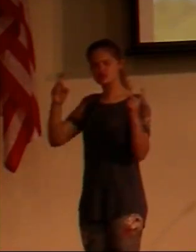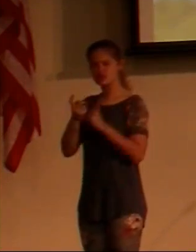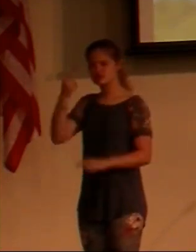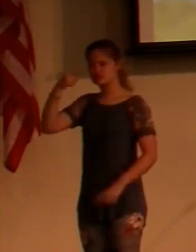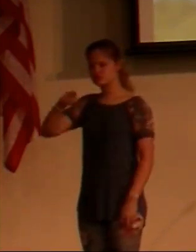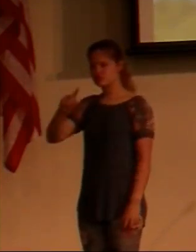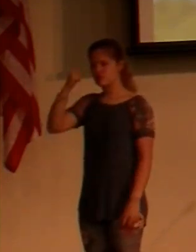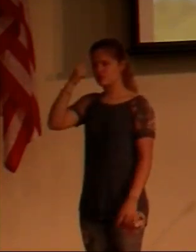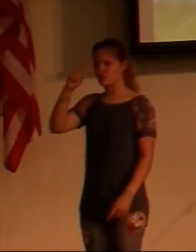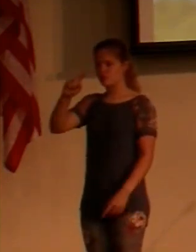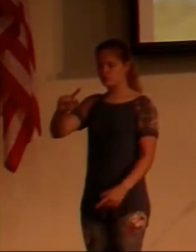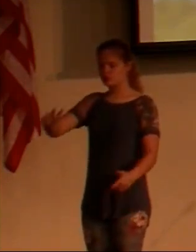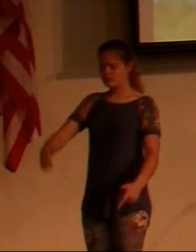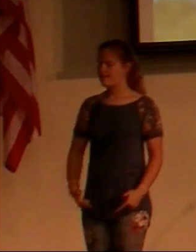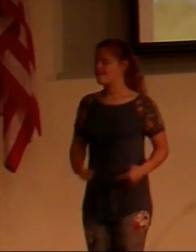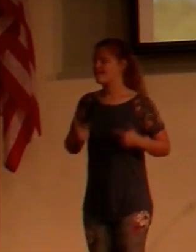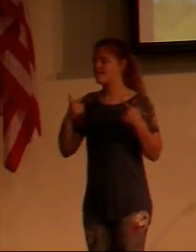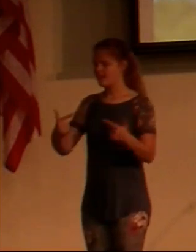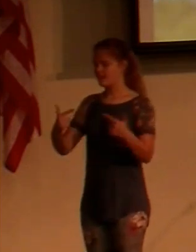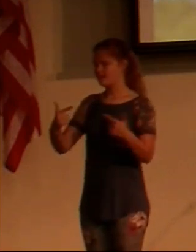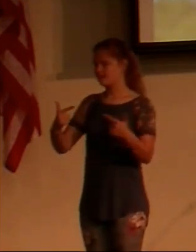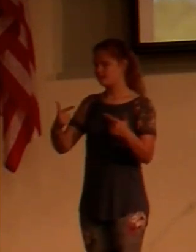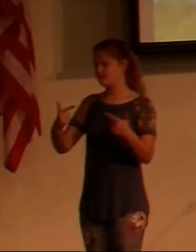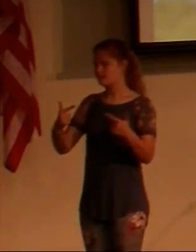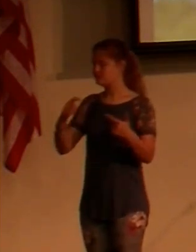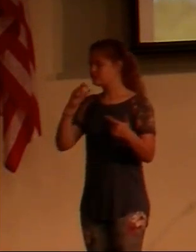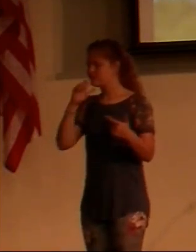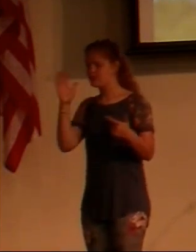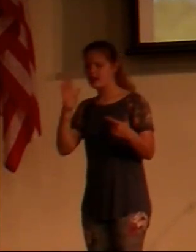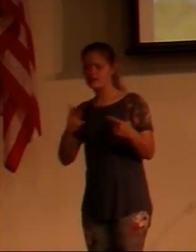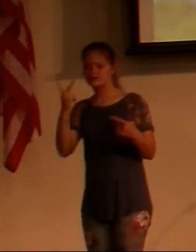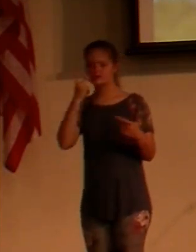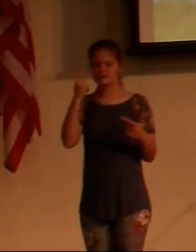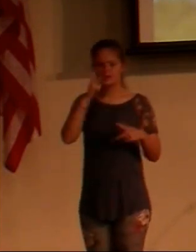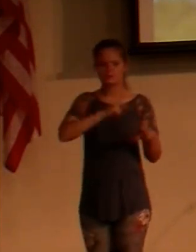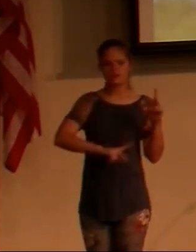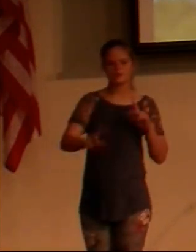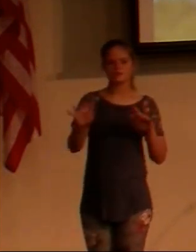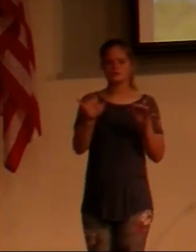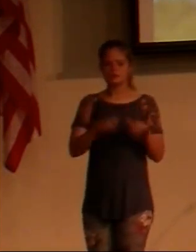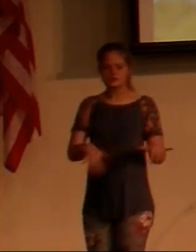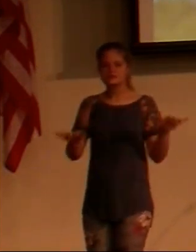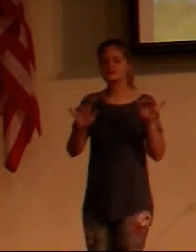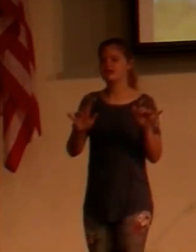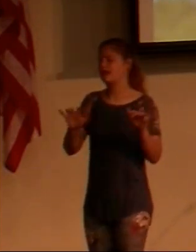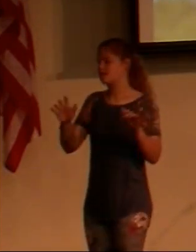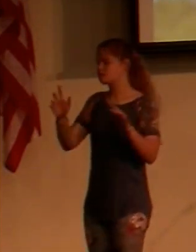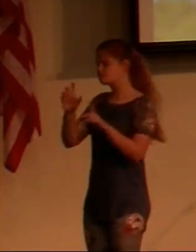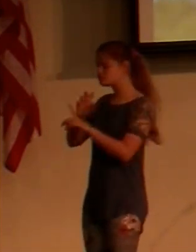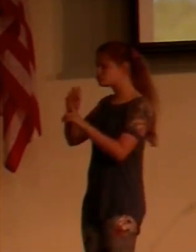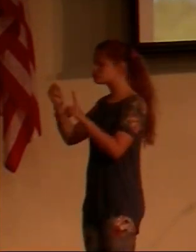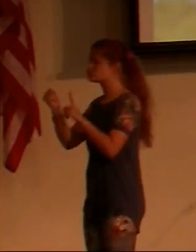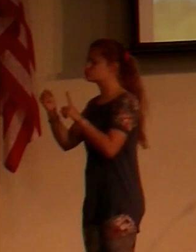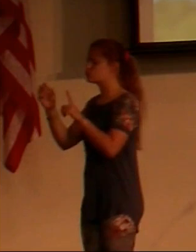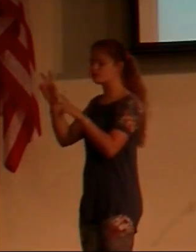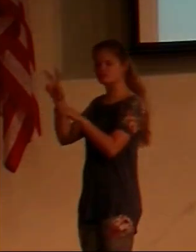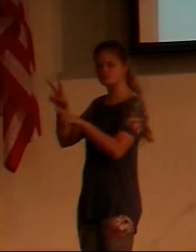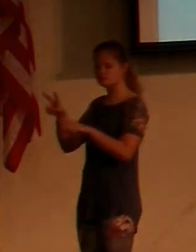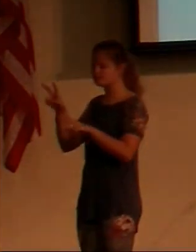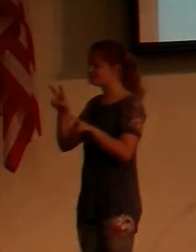rest of your life. You'll never see people the same. You'll never see your circumstances the same. So that was the trip to